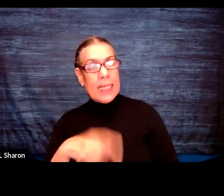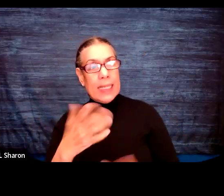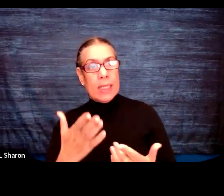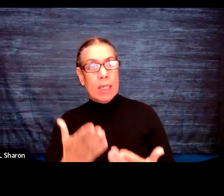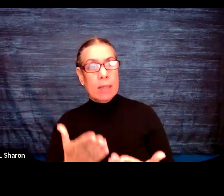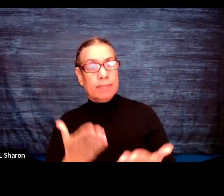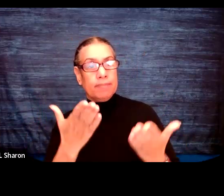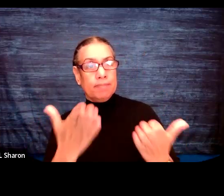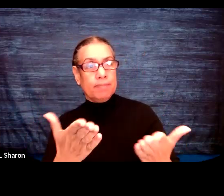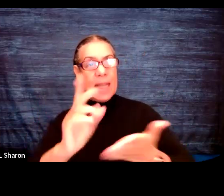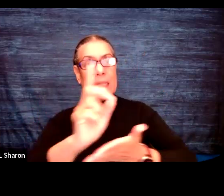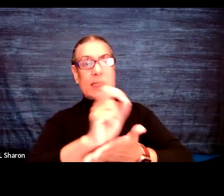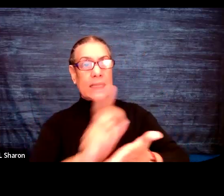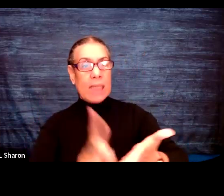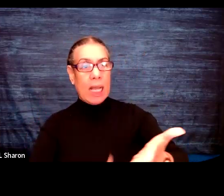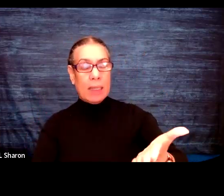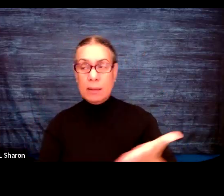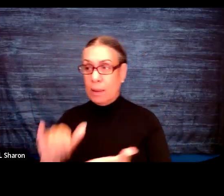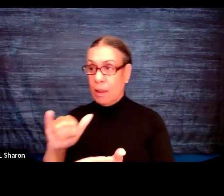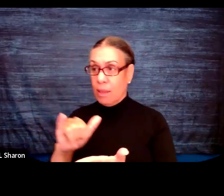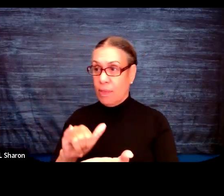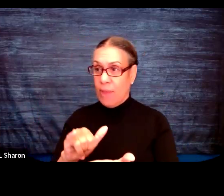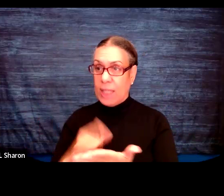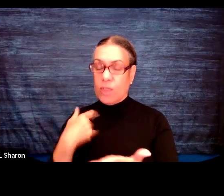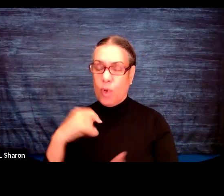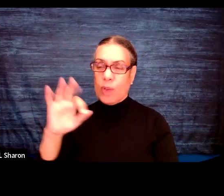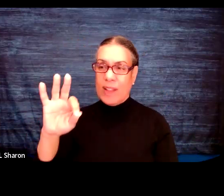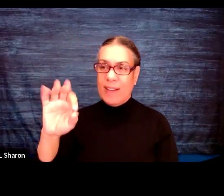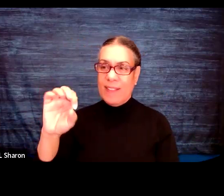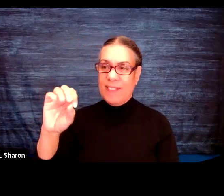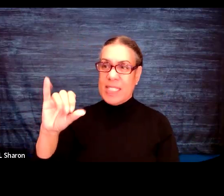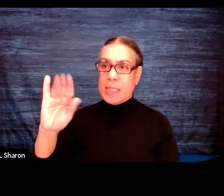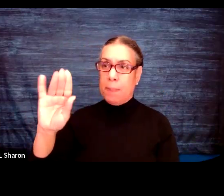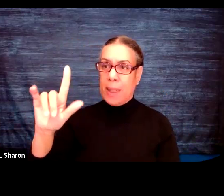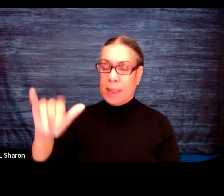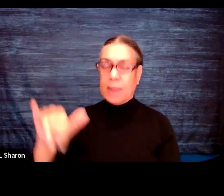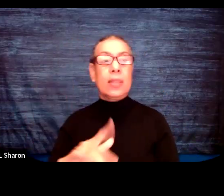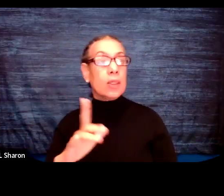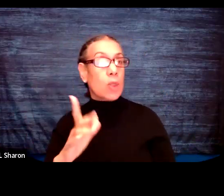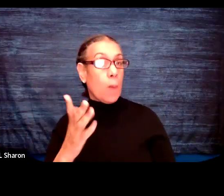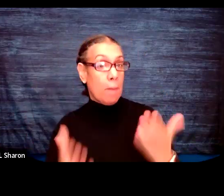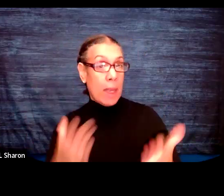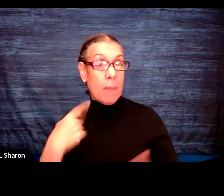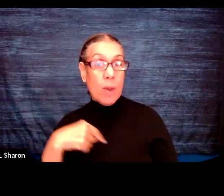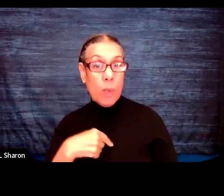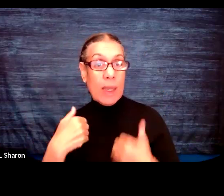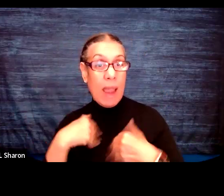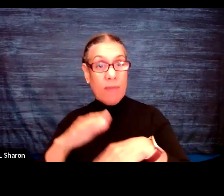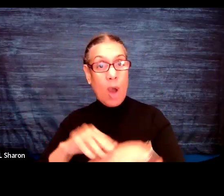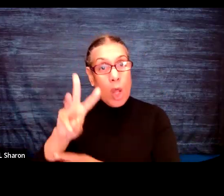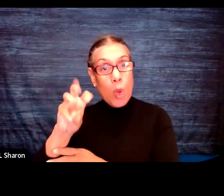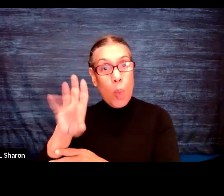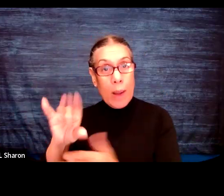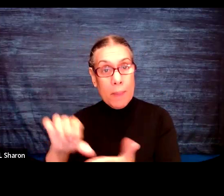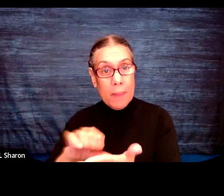forward a design. Yeah, this was the move to feasibility, right? So my suggestion would be it would be helpful, maybe we put it on our website